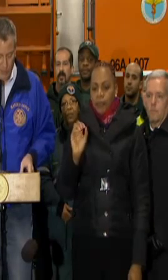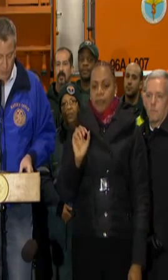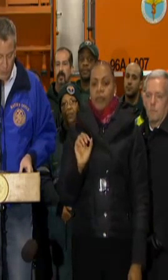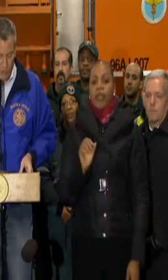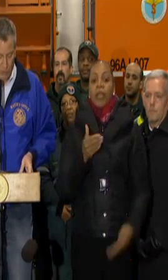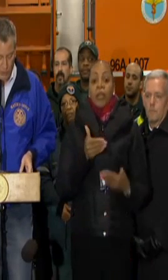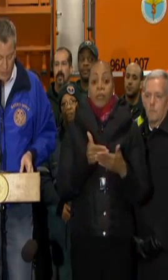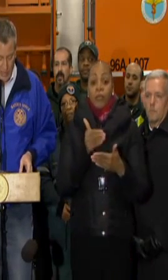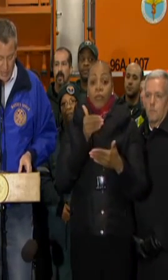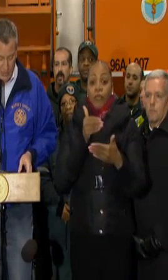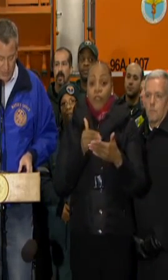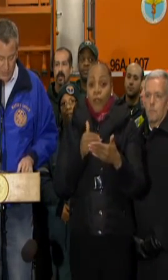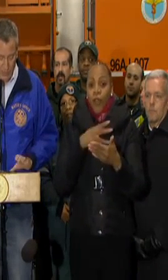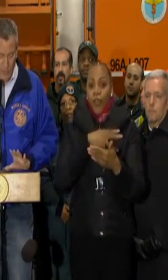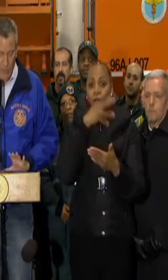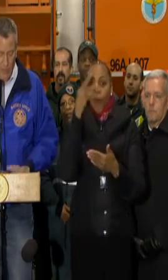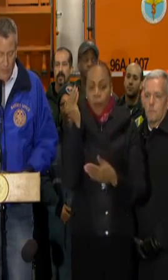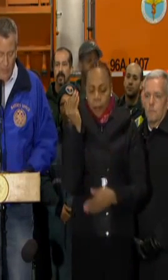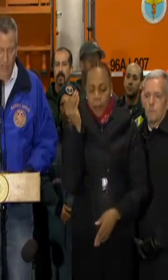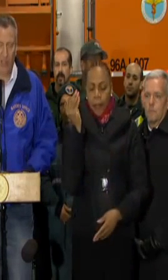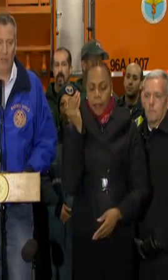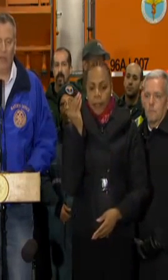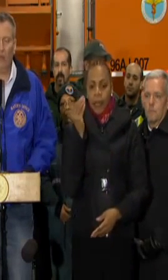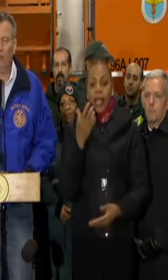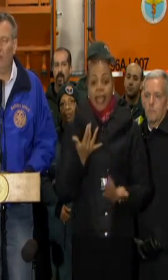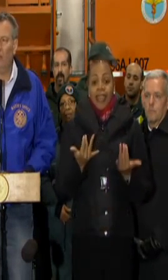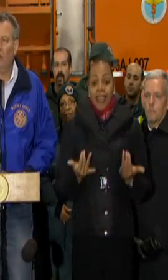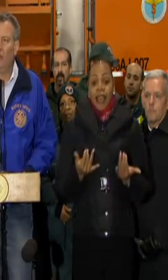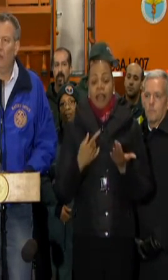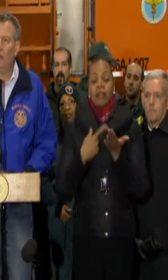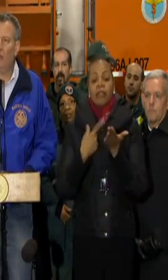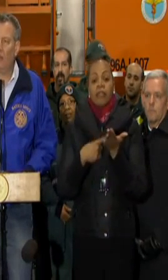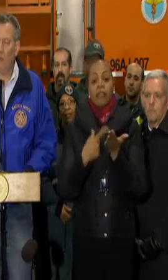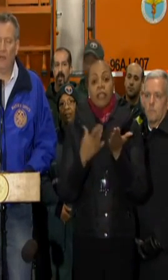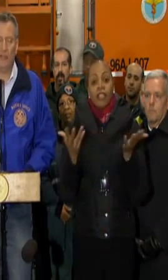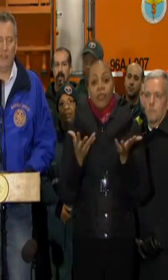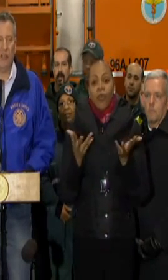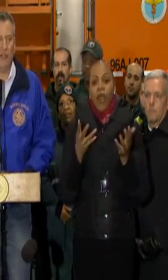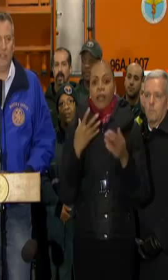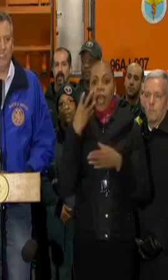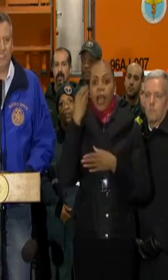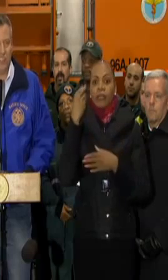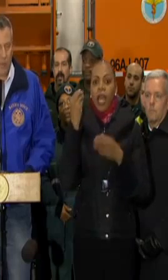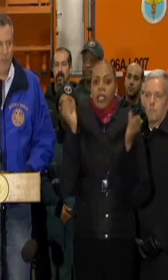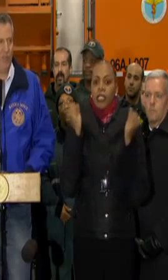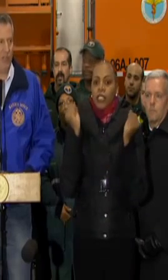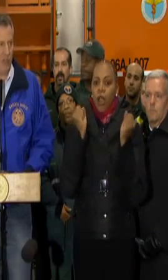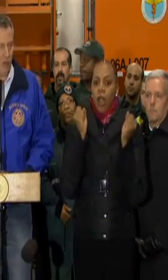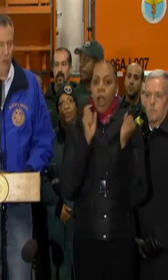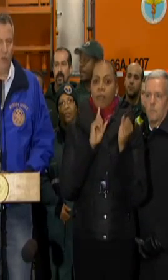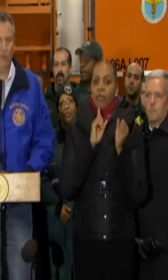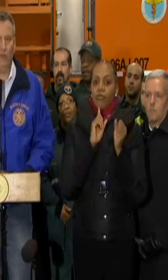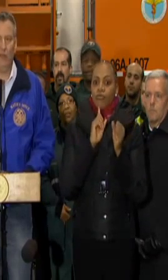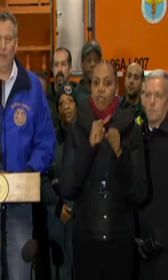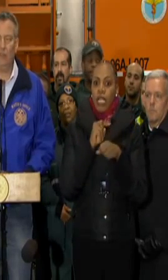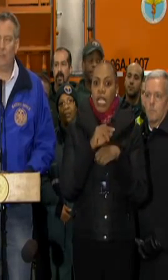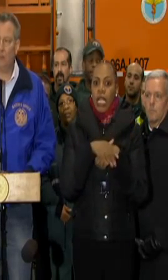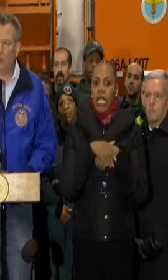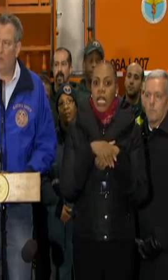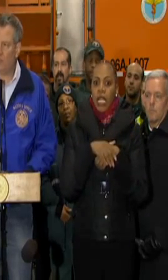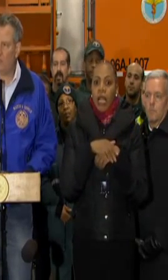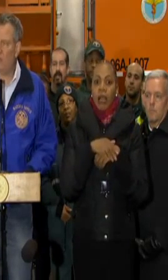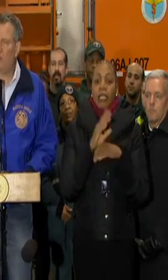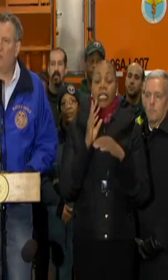www.mta.info before you head out. I want to talk about the cold outside. It is deceptively cold. It